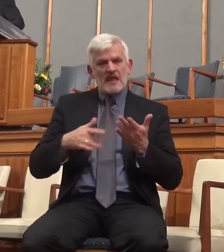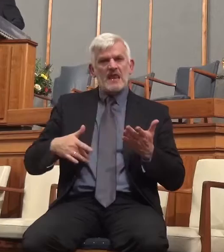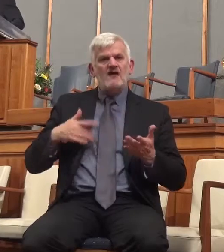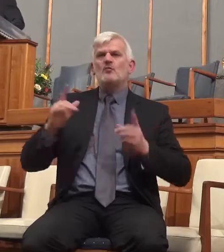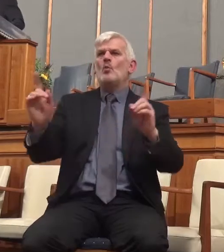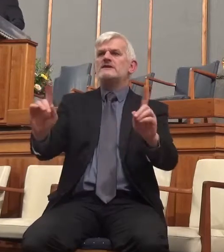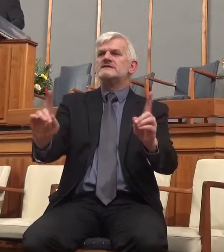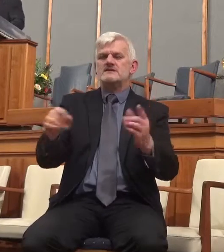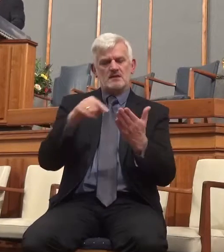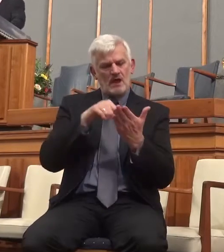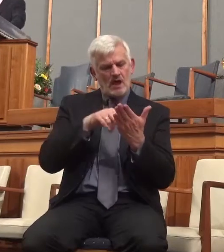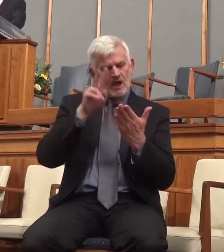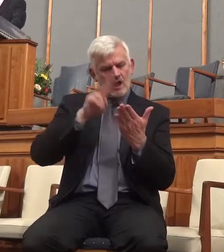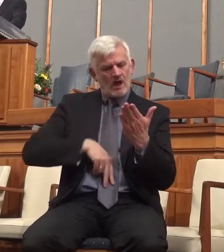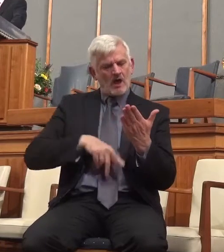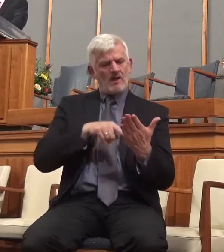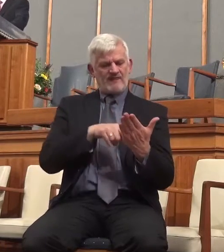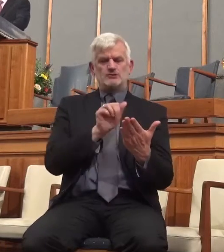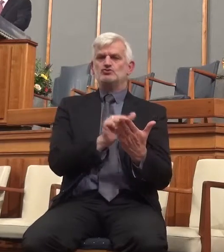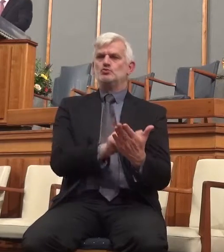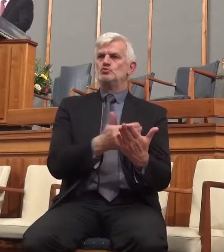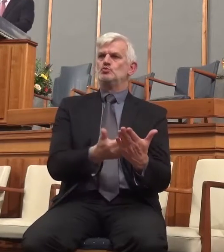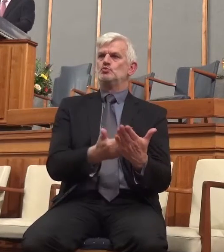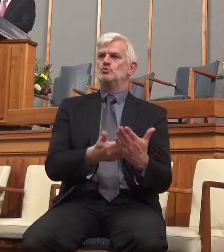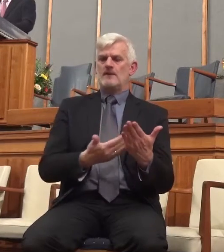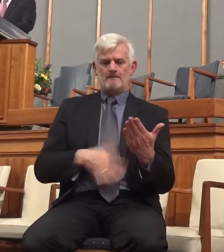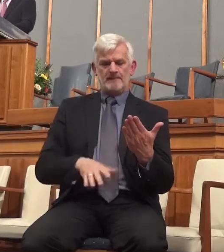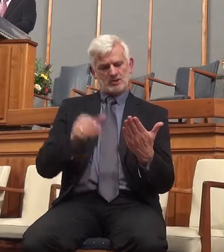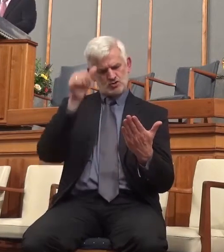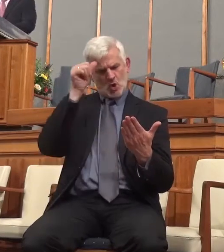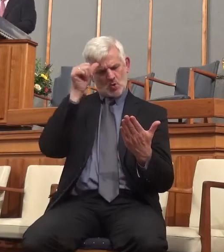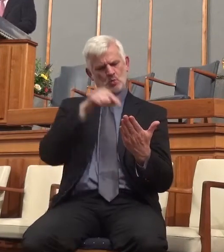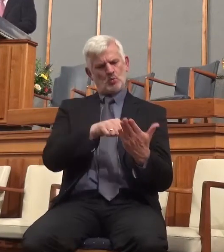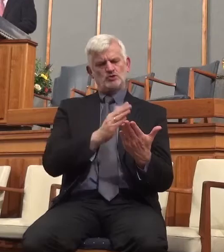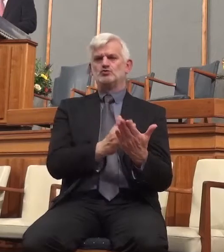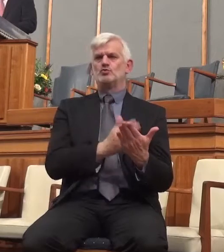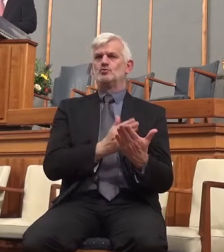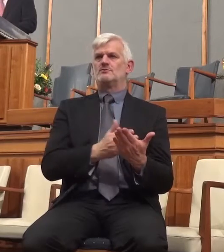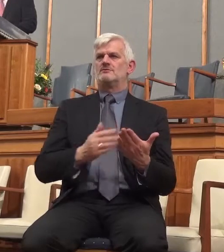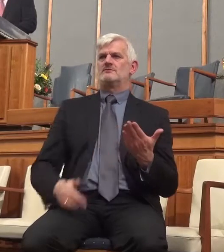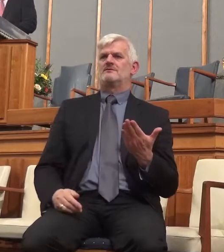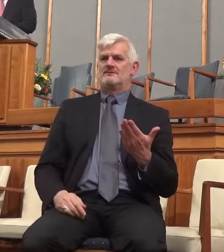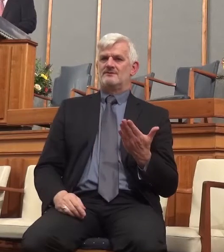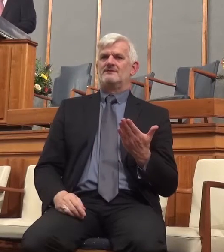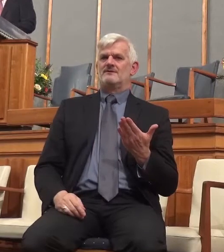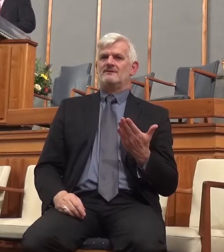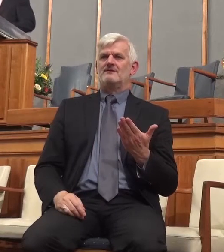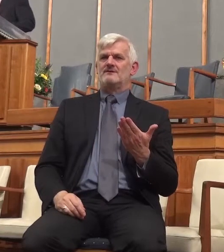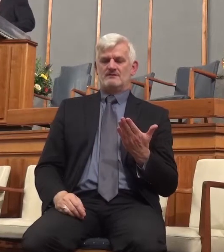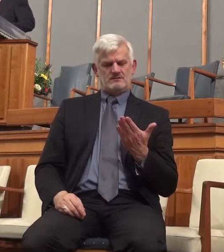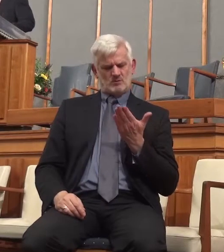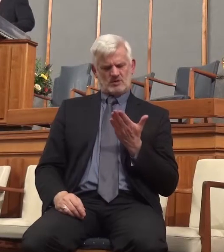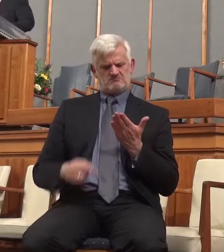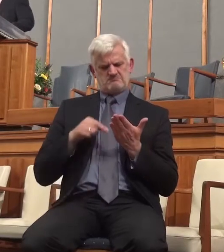authentic. They ring true. You prove them to be true. Nobody else is saying these things. No